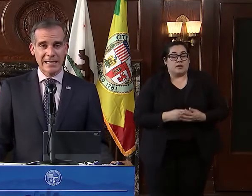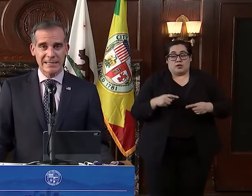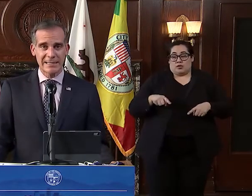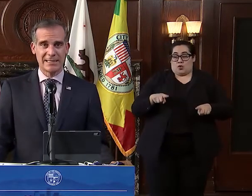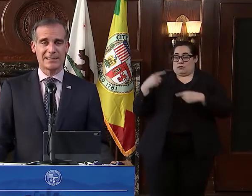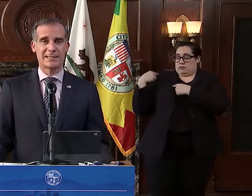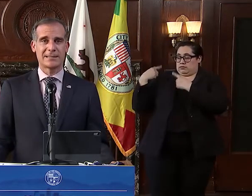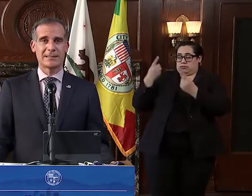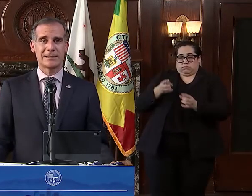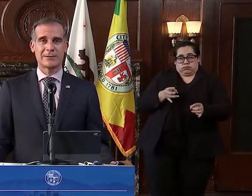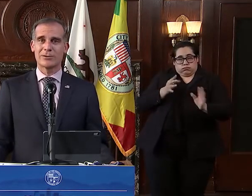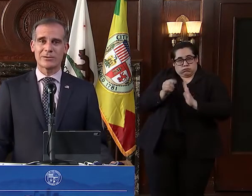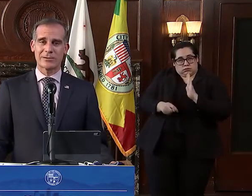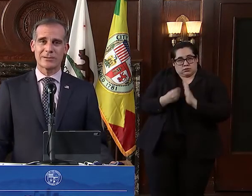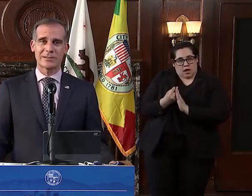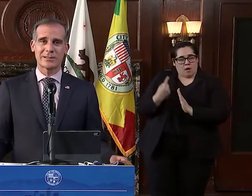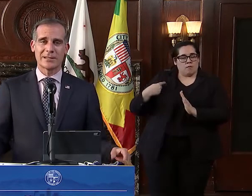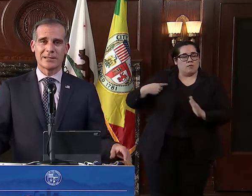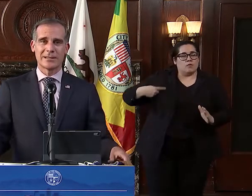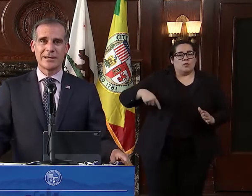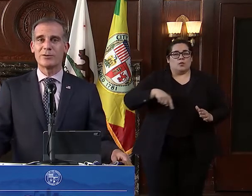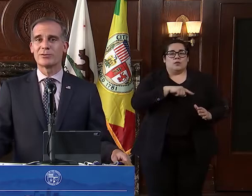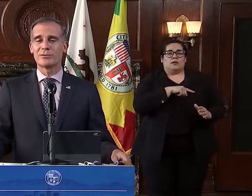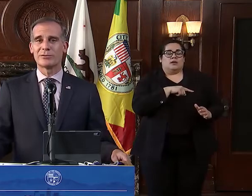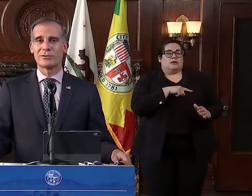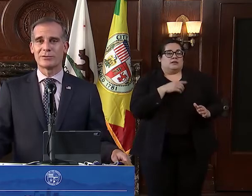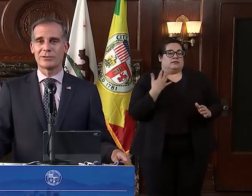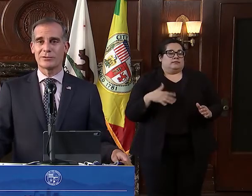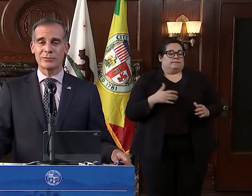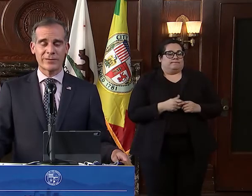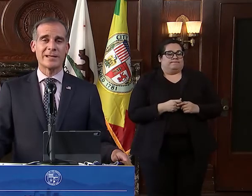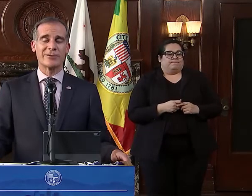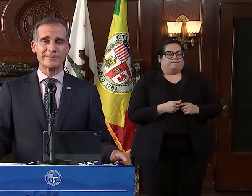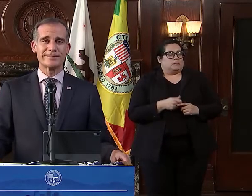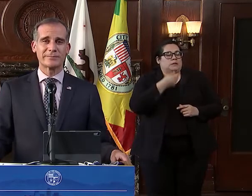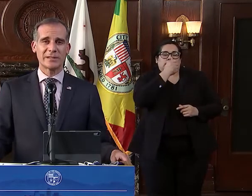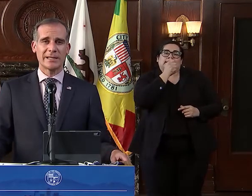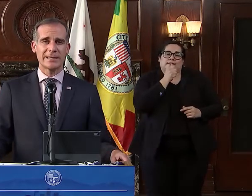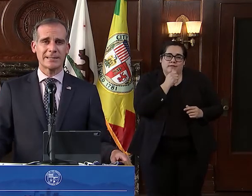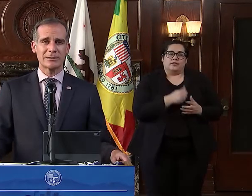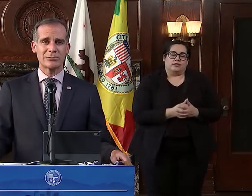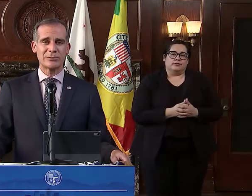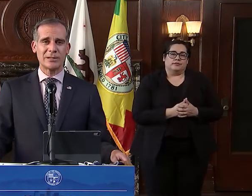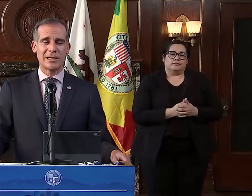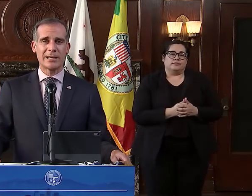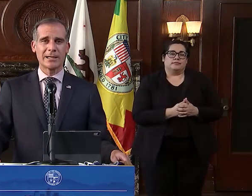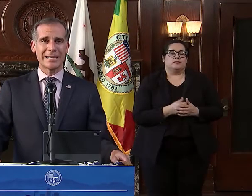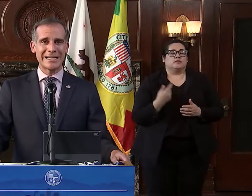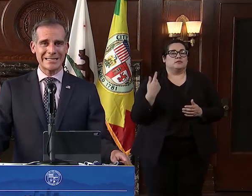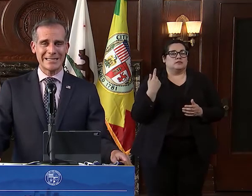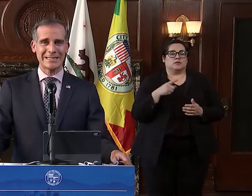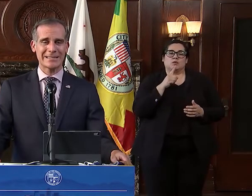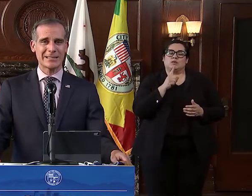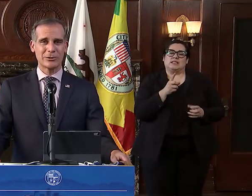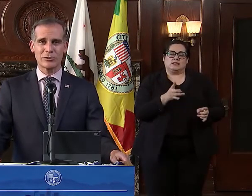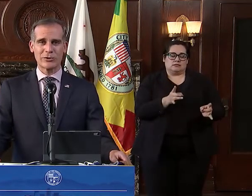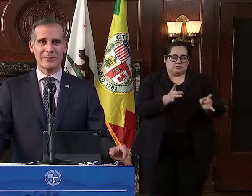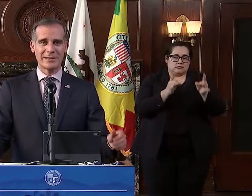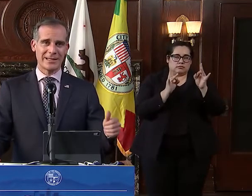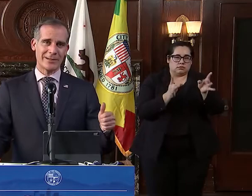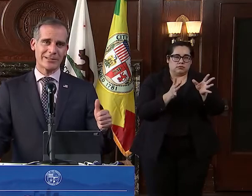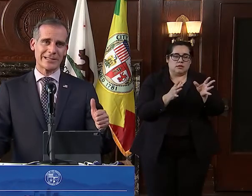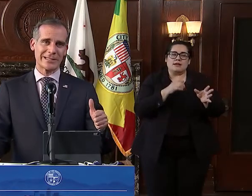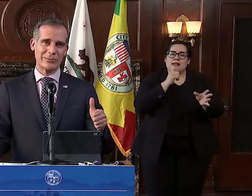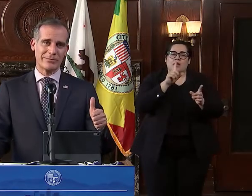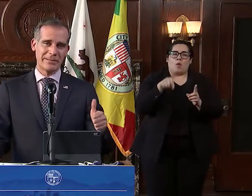esta crisis, nosotros hemos sufrido. Es una crisis no